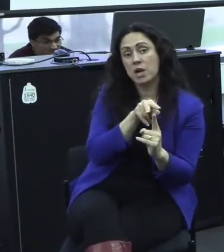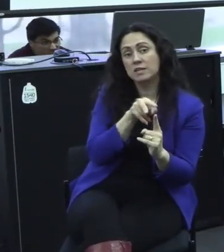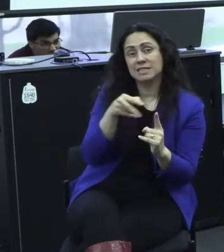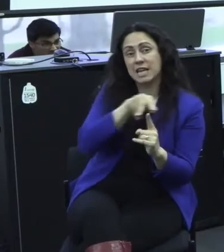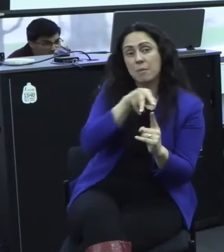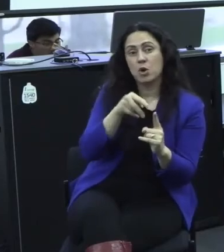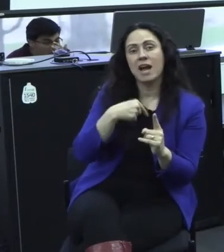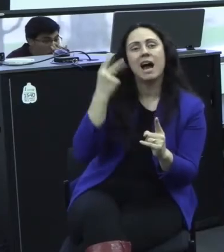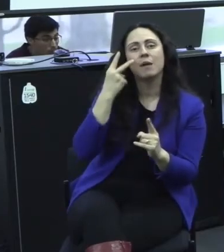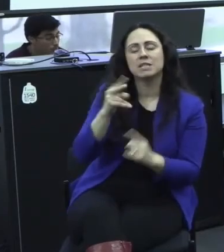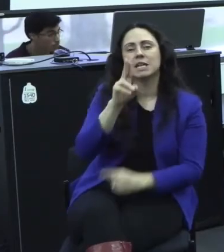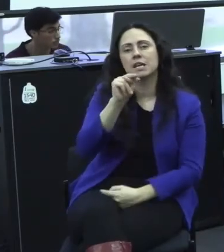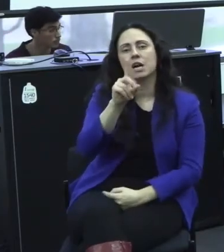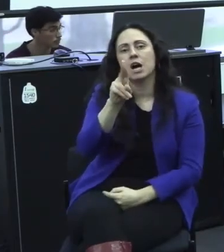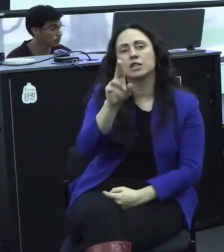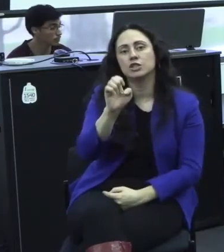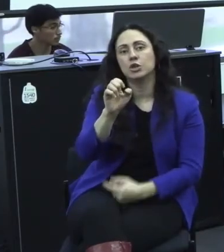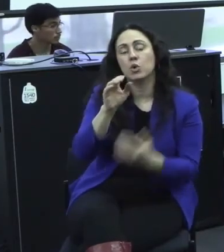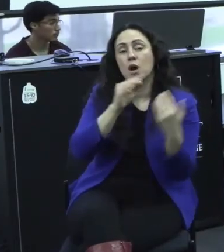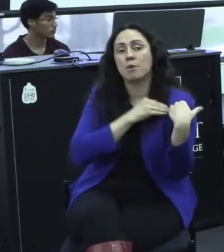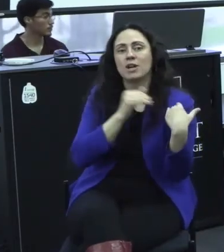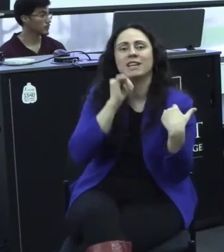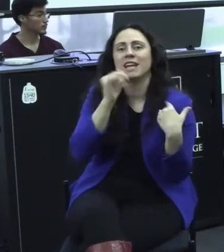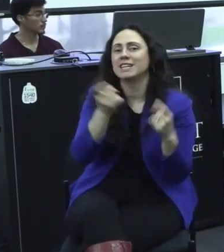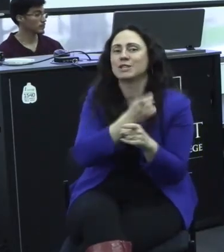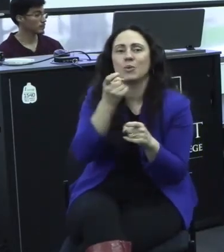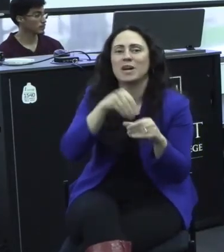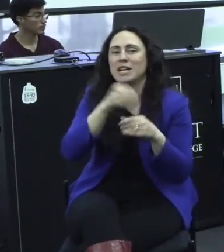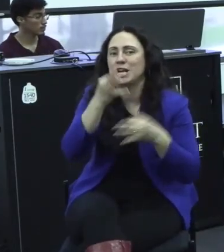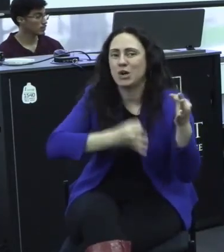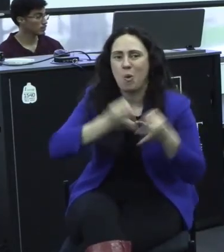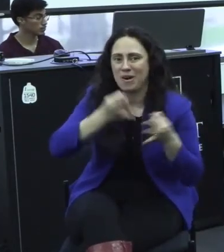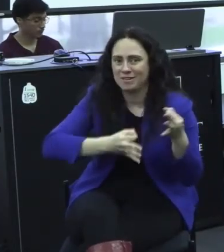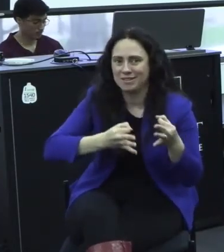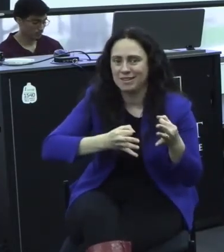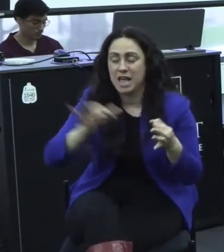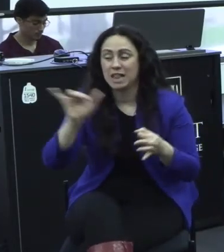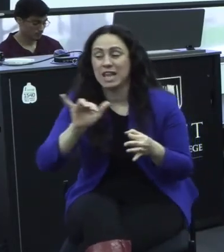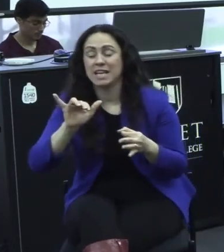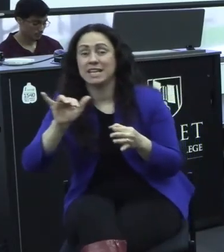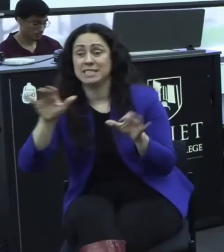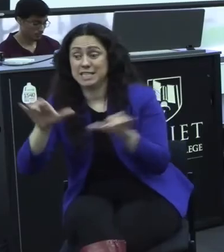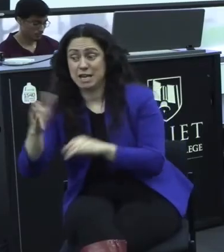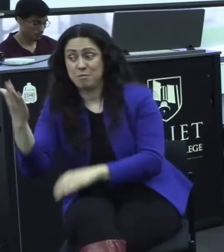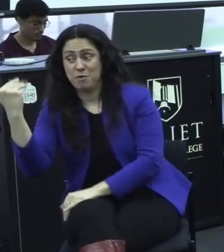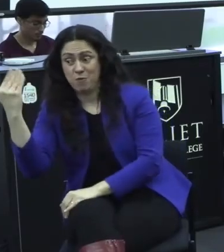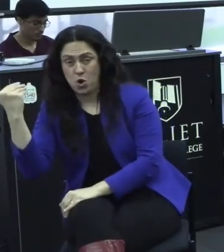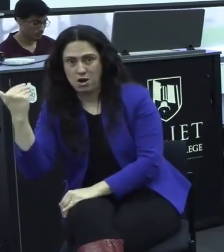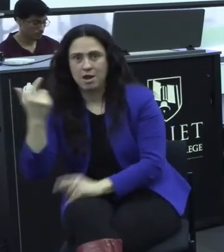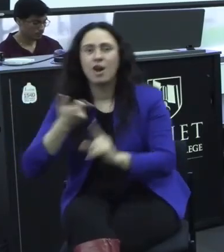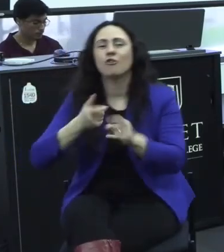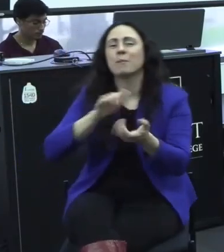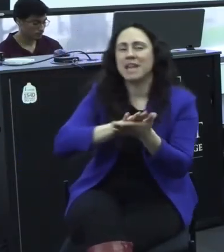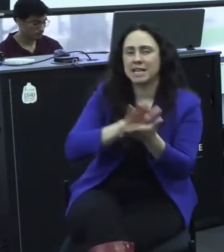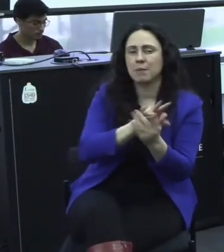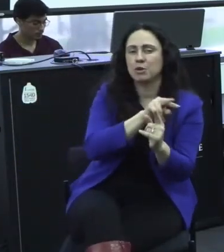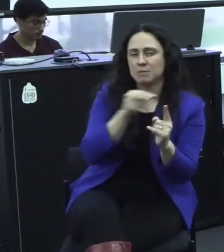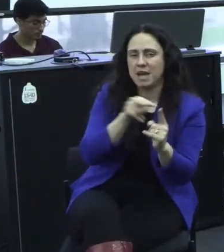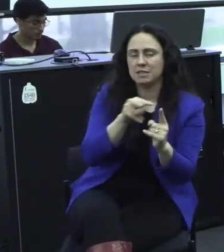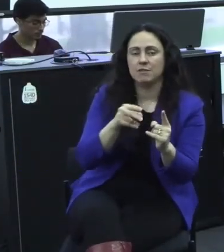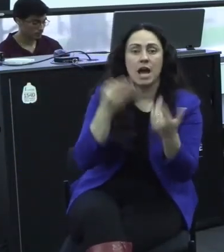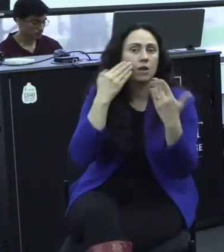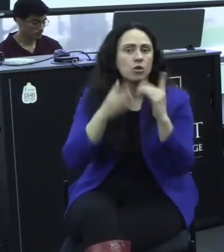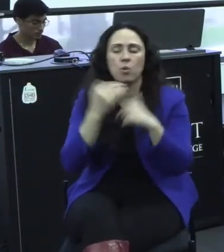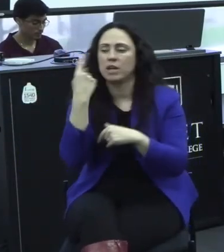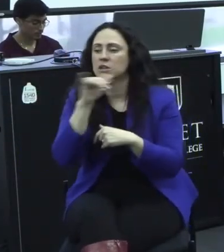seeing undue burden not winning in court as often as it used to from an academic standpoint. I don't know what that